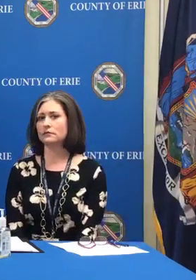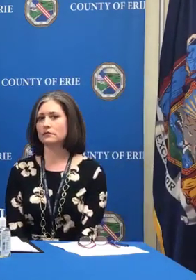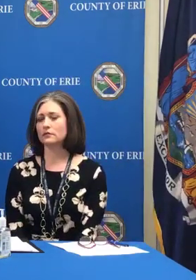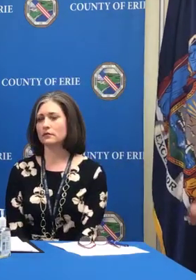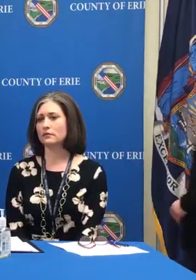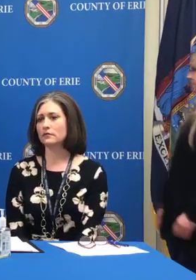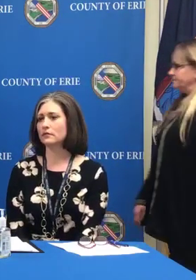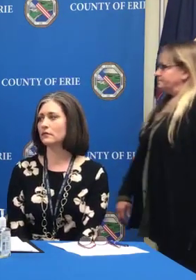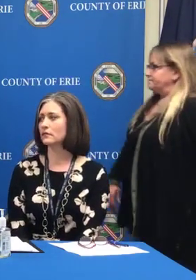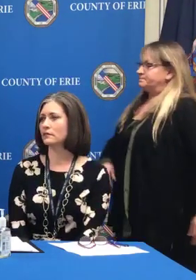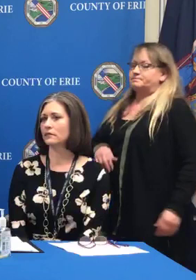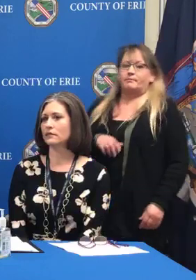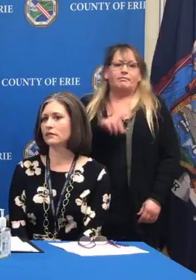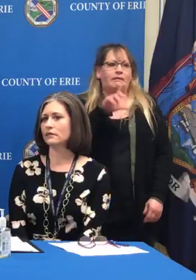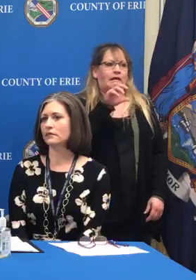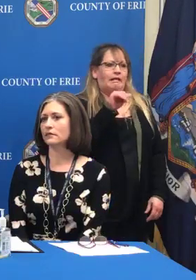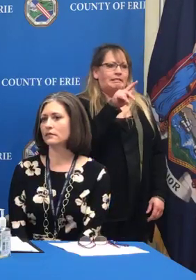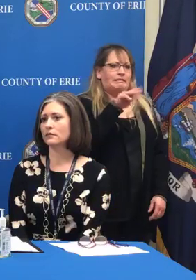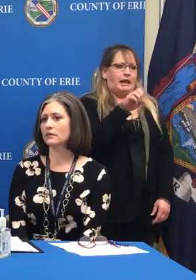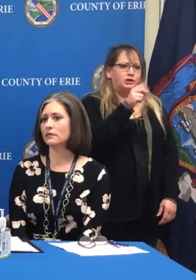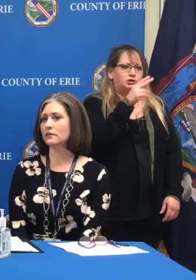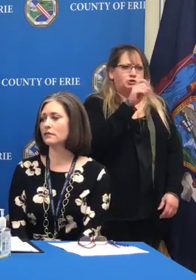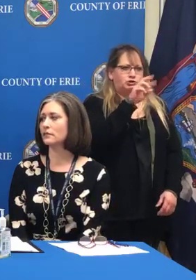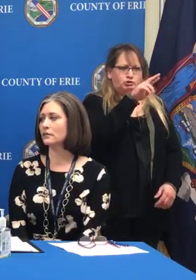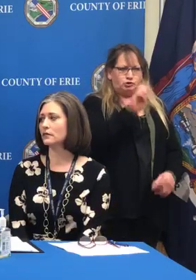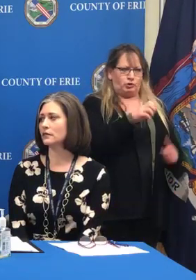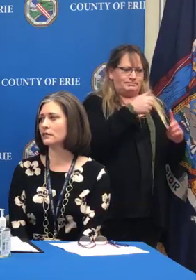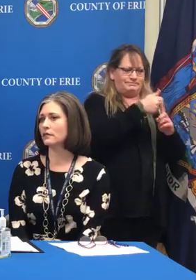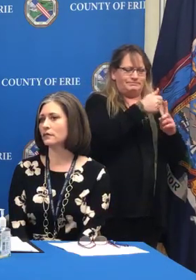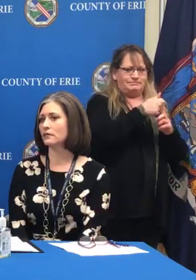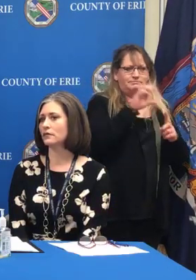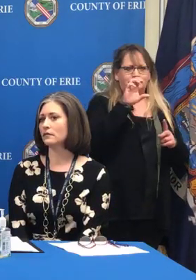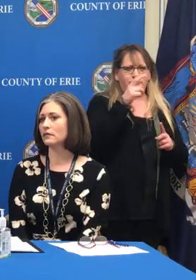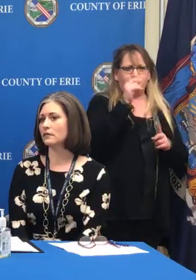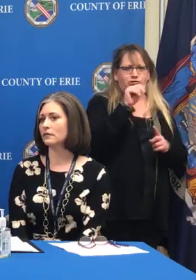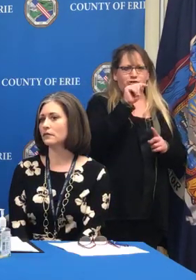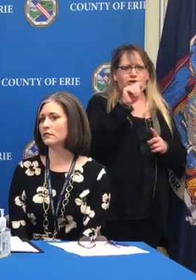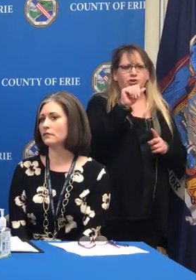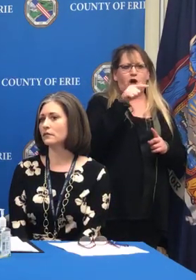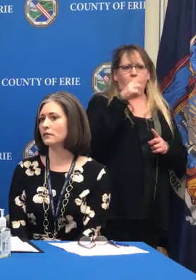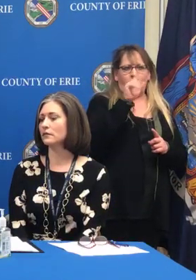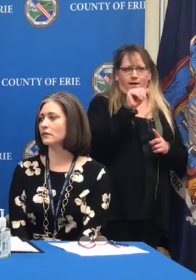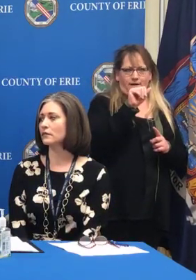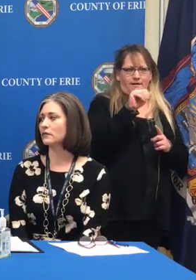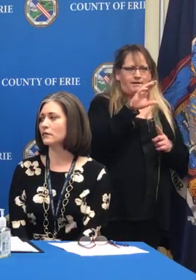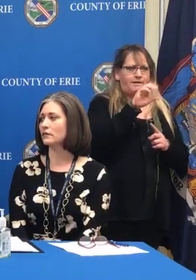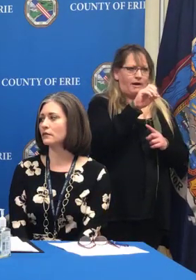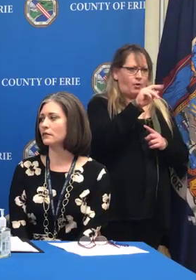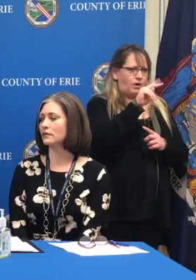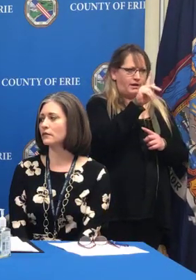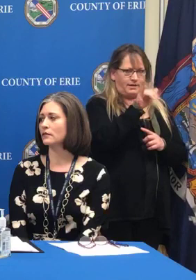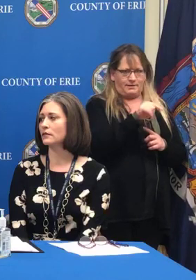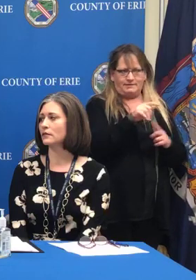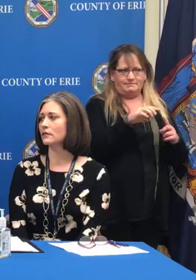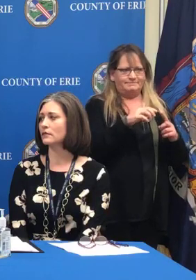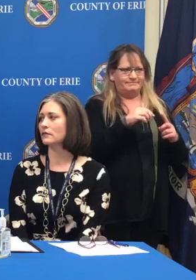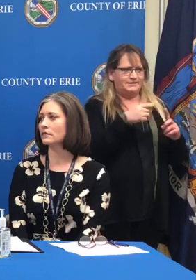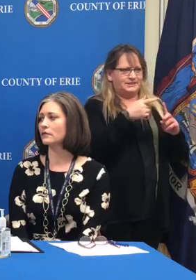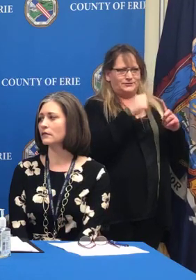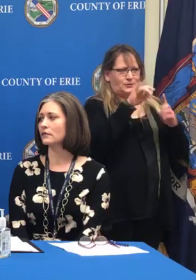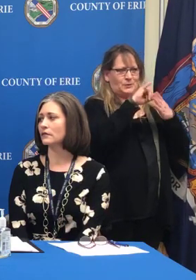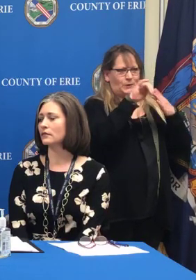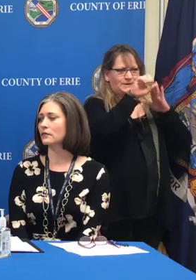County. Erie County doesn't have the power to activate that. It has to come from Chautauqua County in New York State. I have been in contact